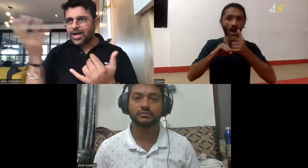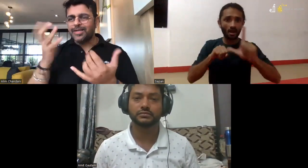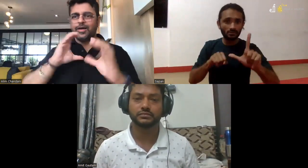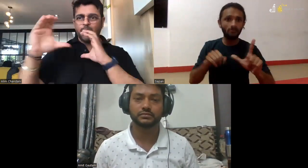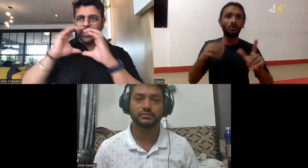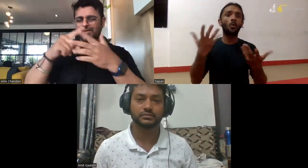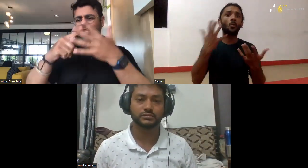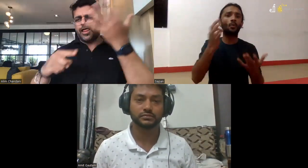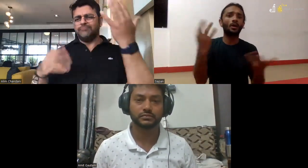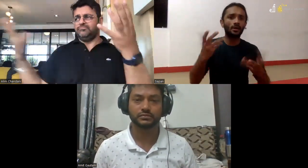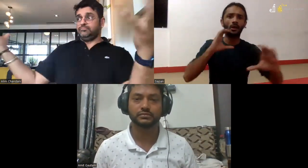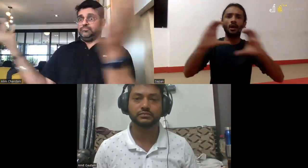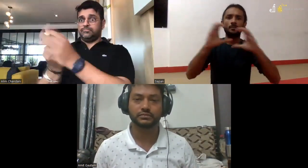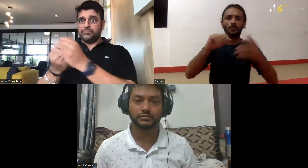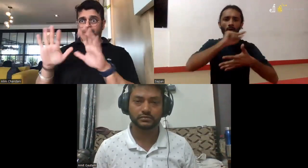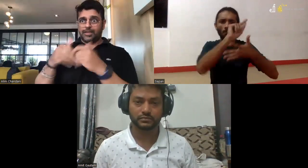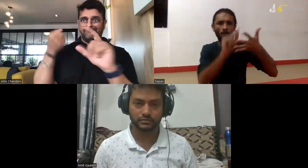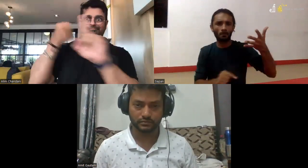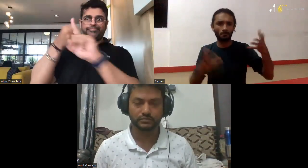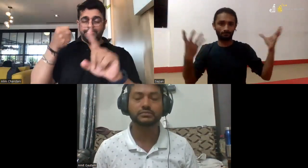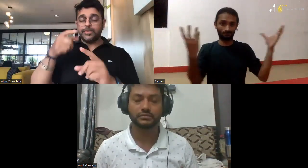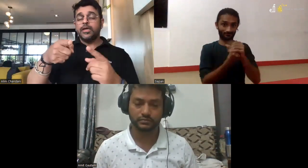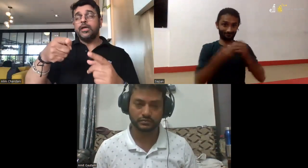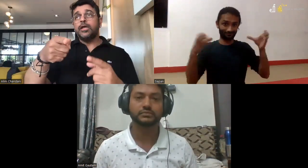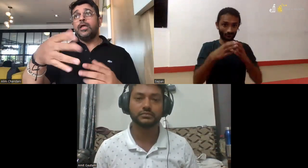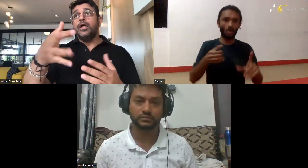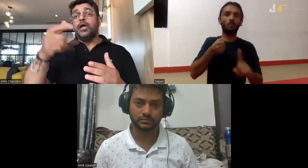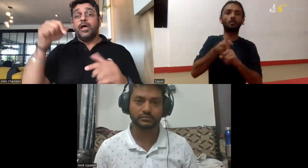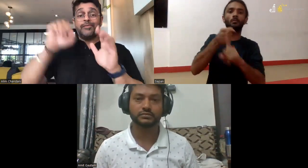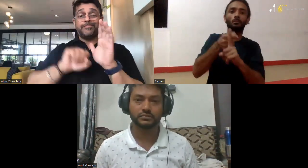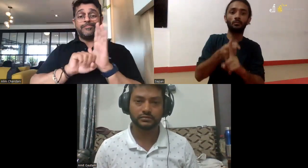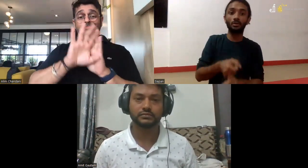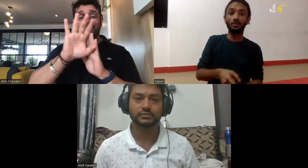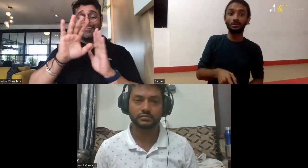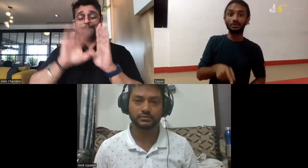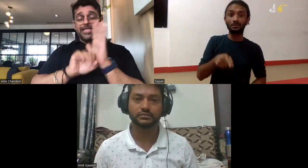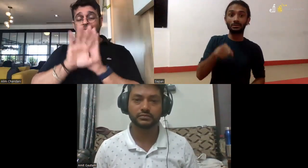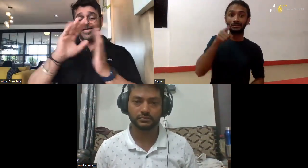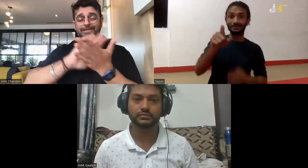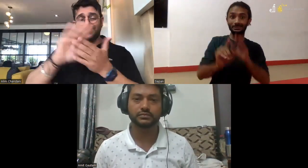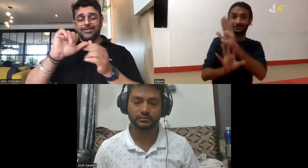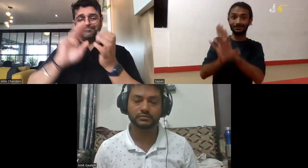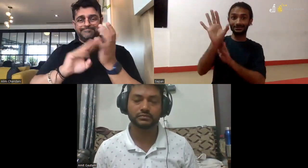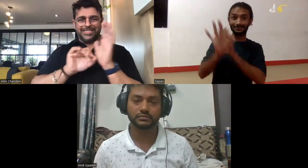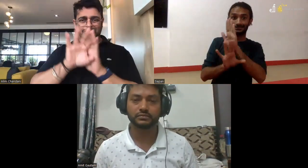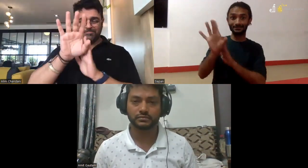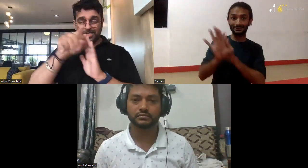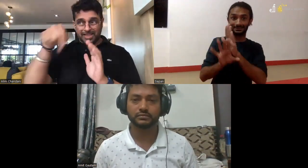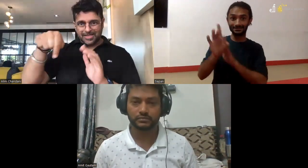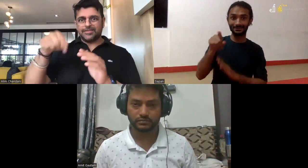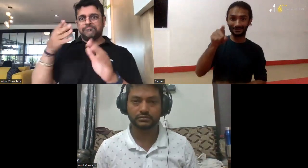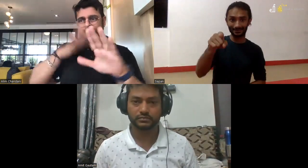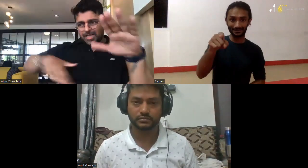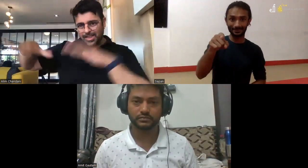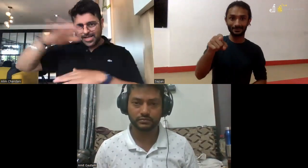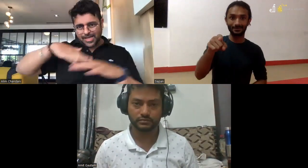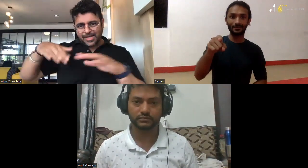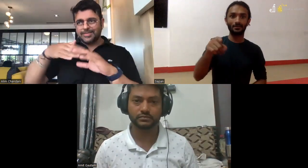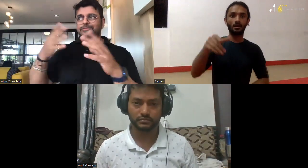Likewise, in the deaf community also, it's not you that you are alone. I mean,